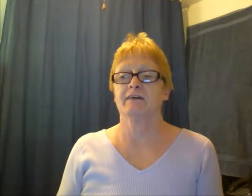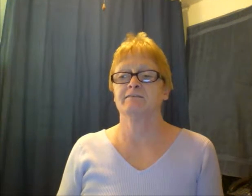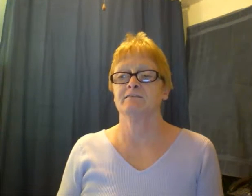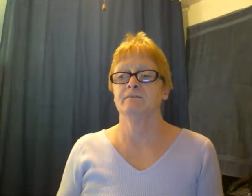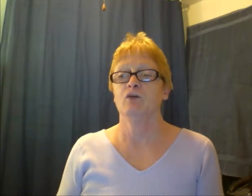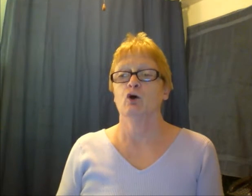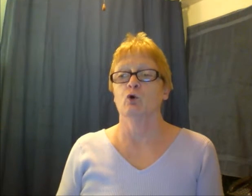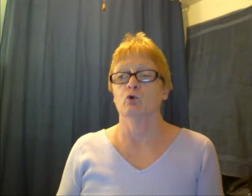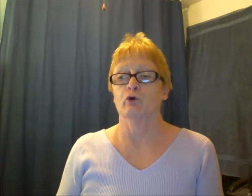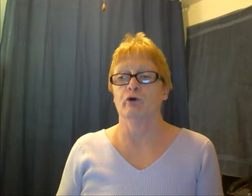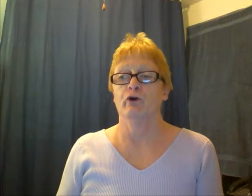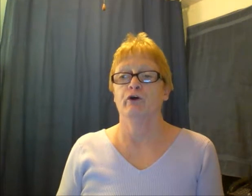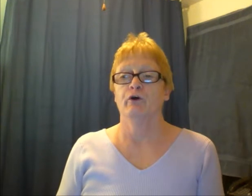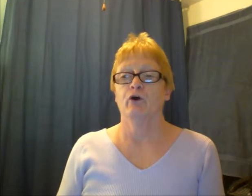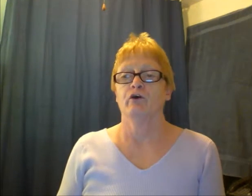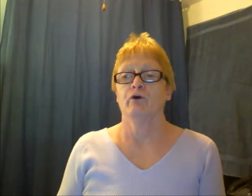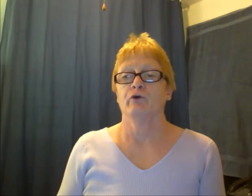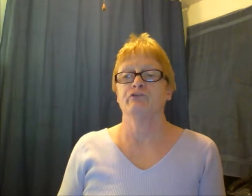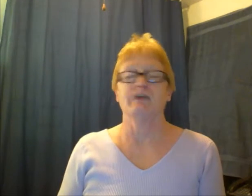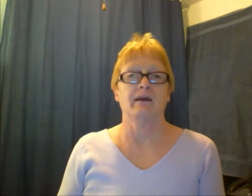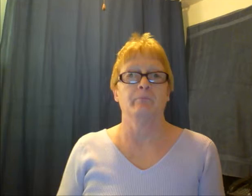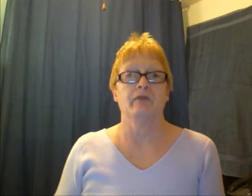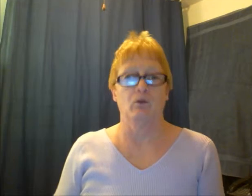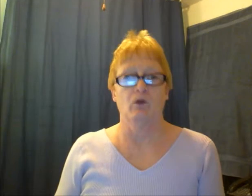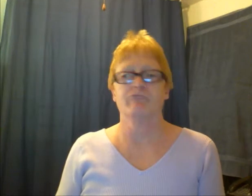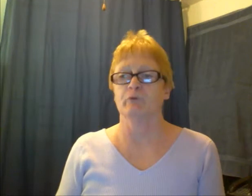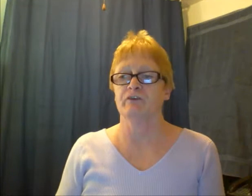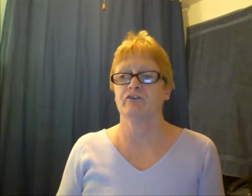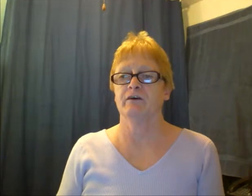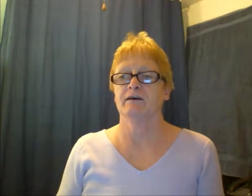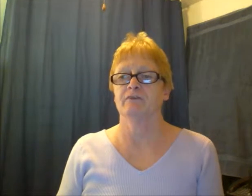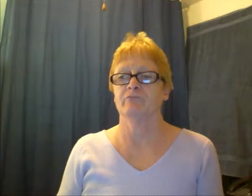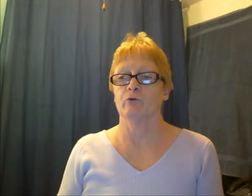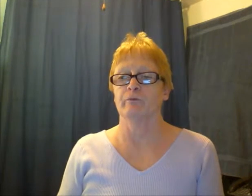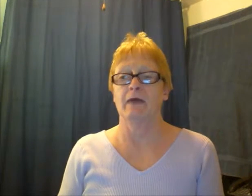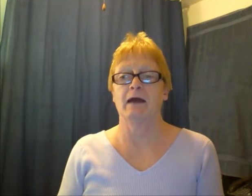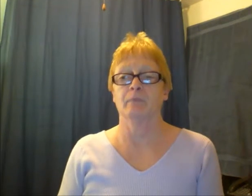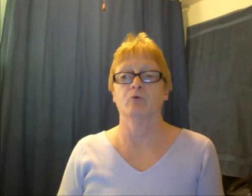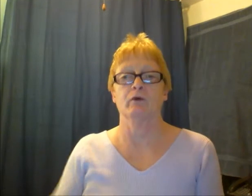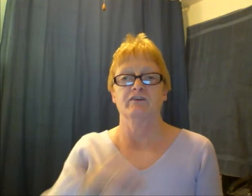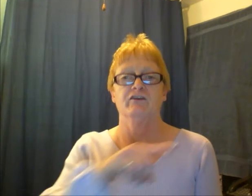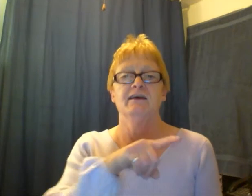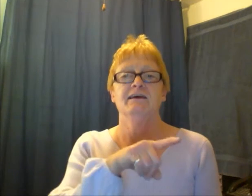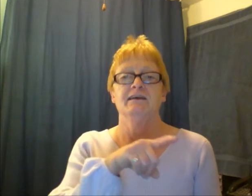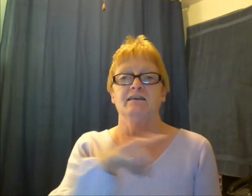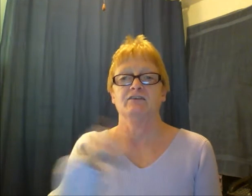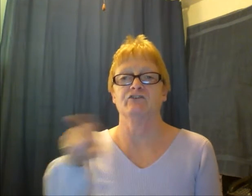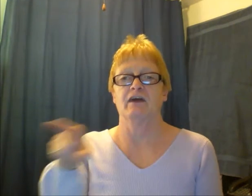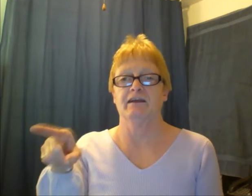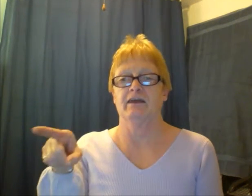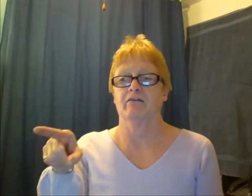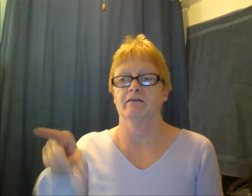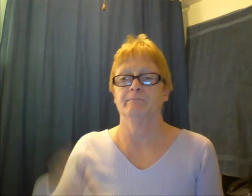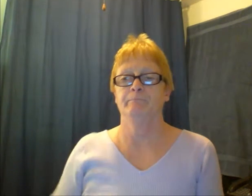index or set up that referent for them at a point in the signing area.